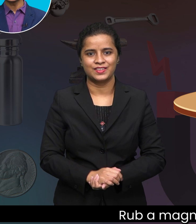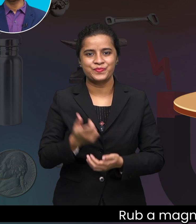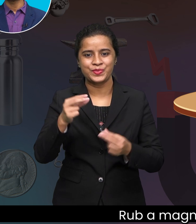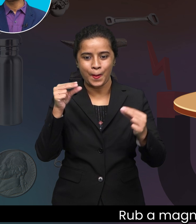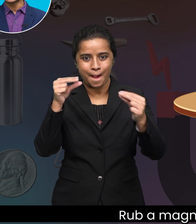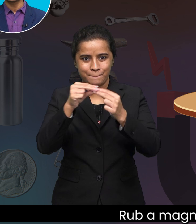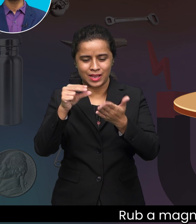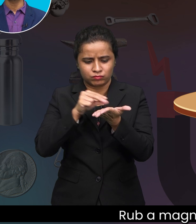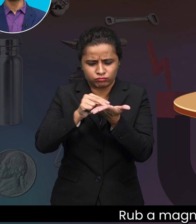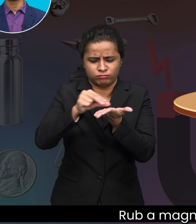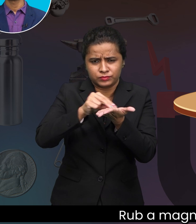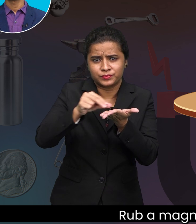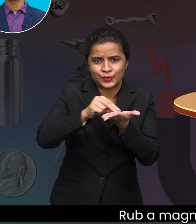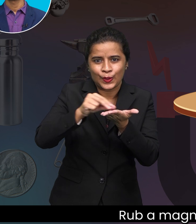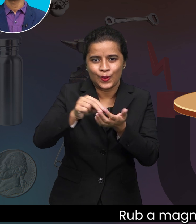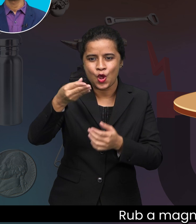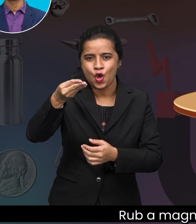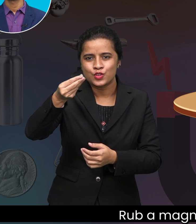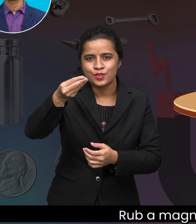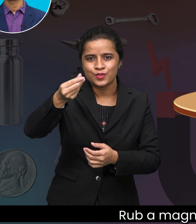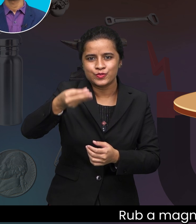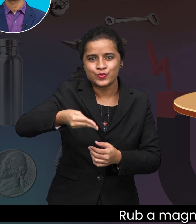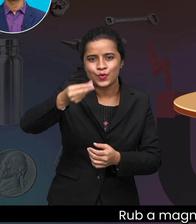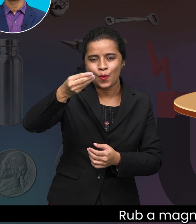Rub a magnet in the sand or soil.